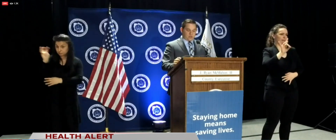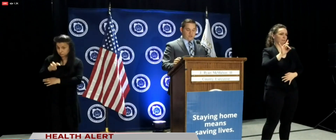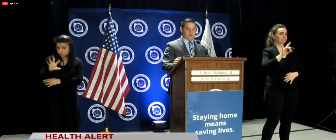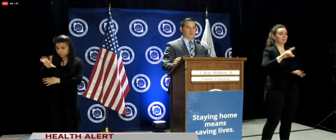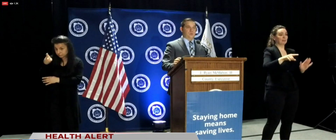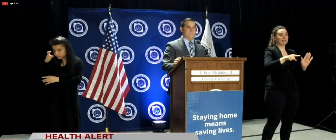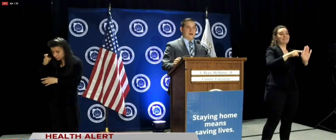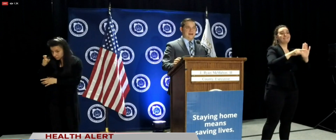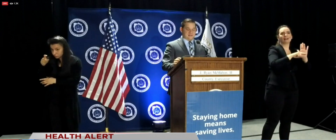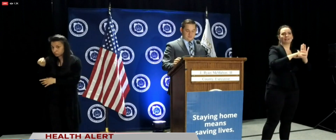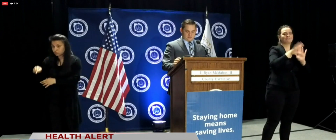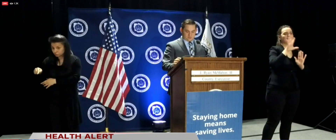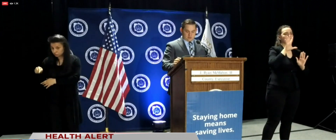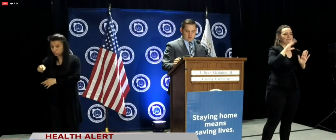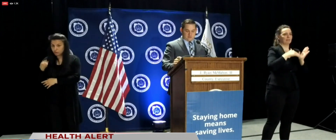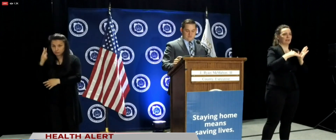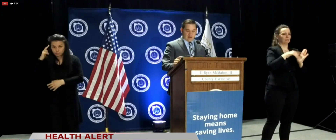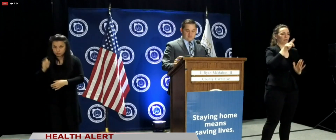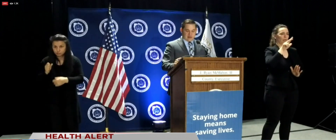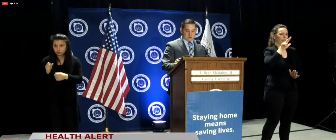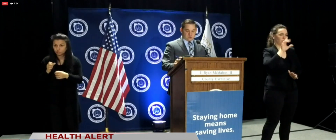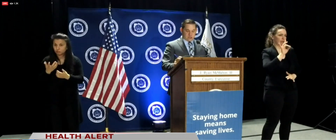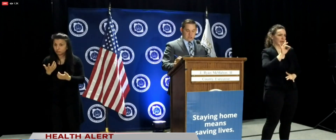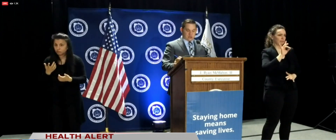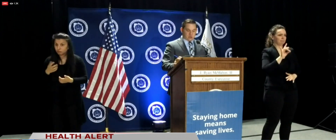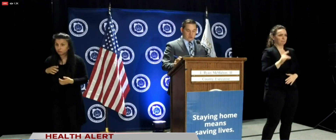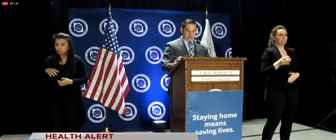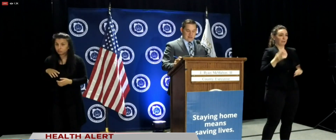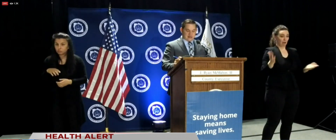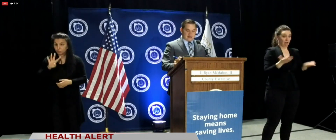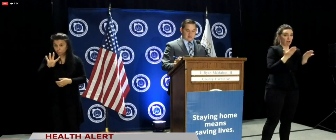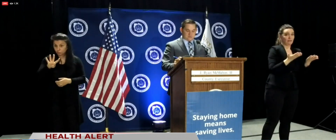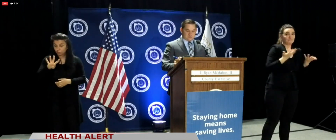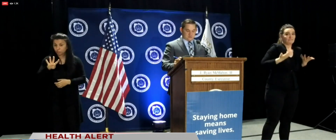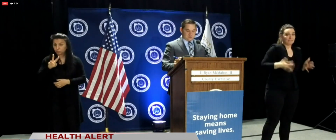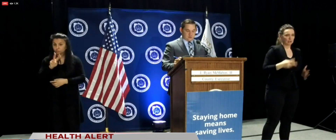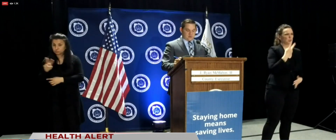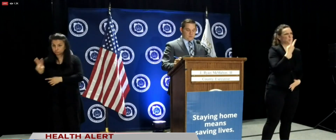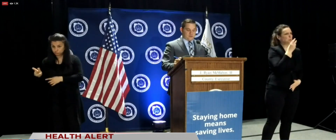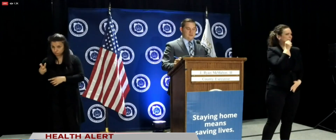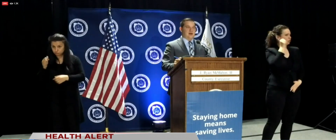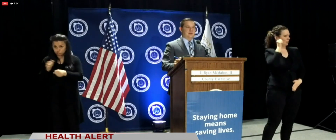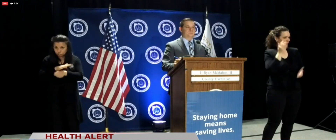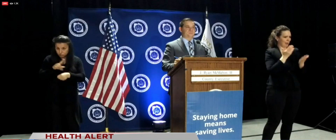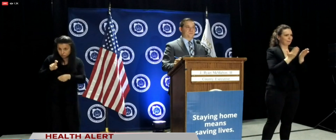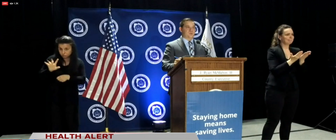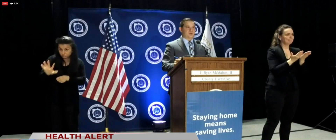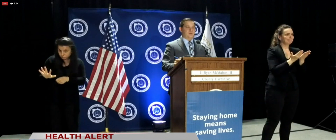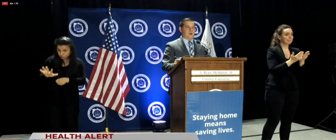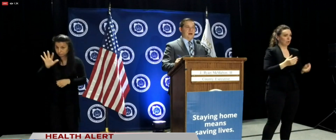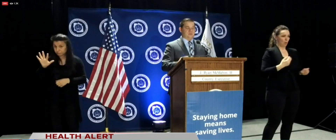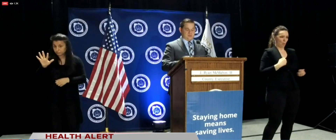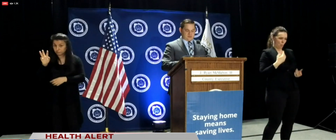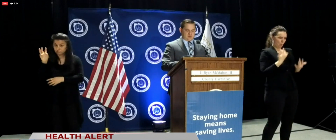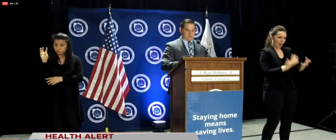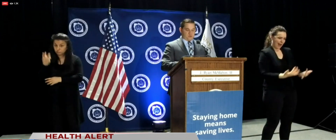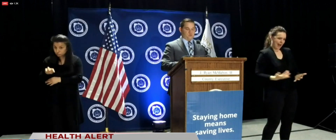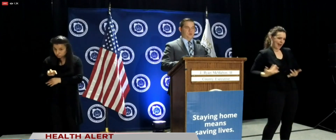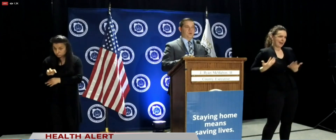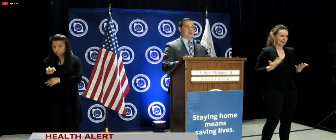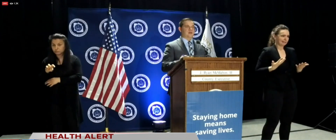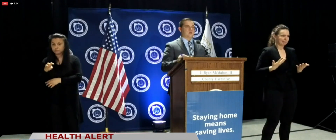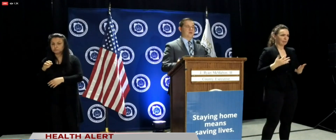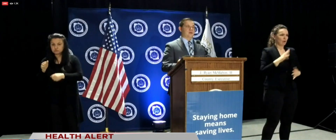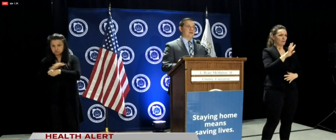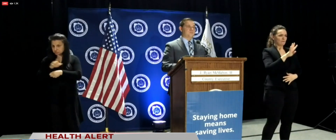422 positives, 5,038 negatives. what's about these numbers